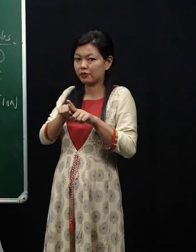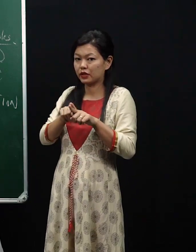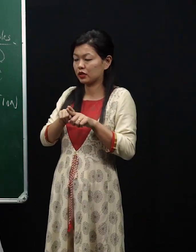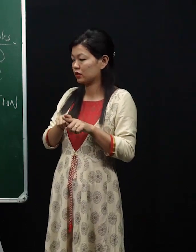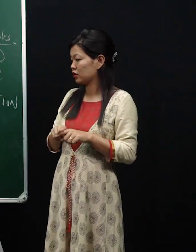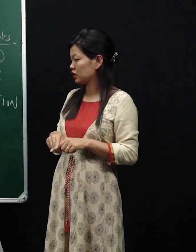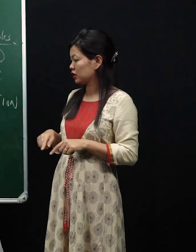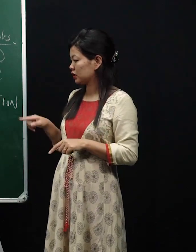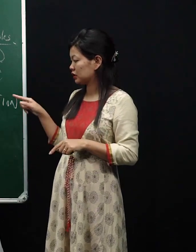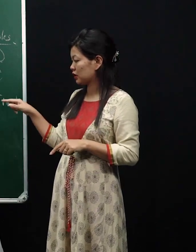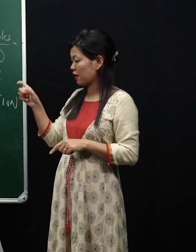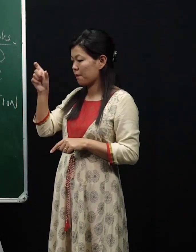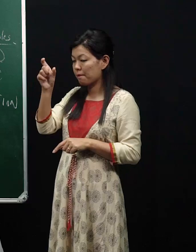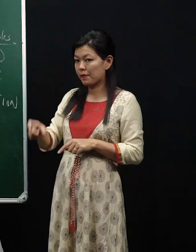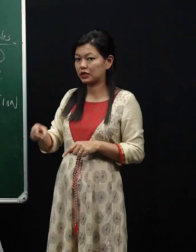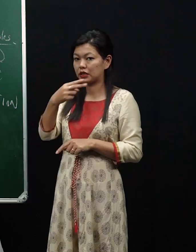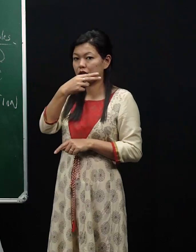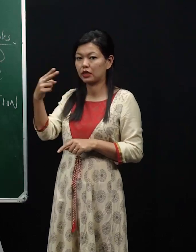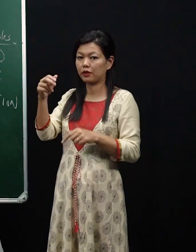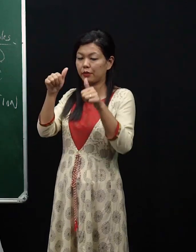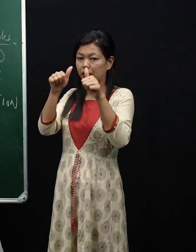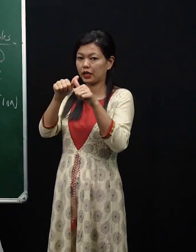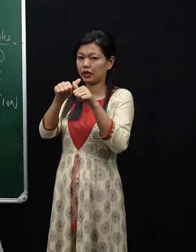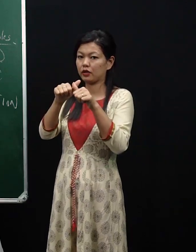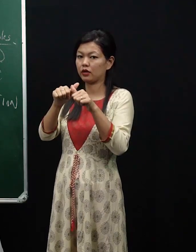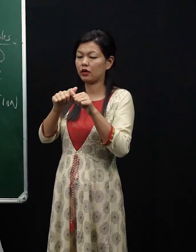This is a person, let's say. And this person, if